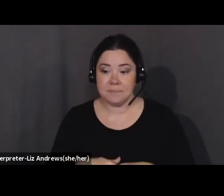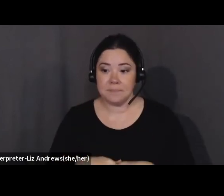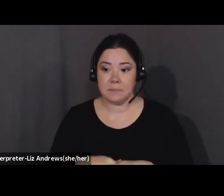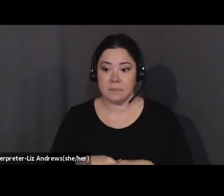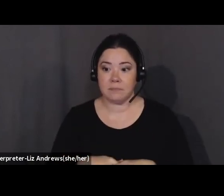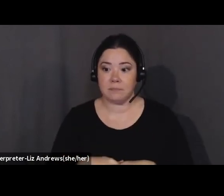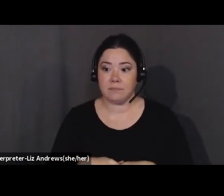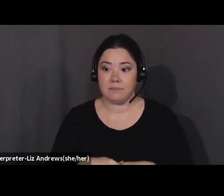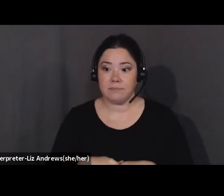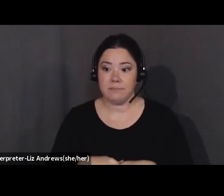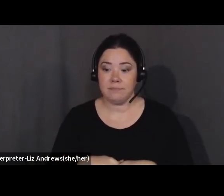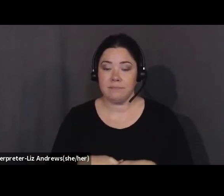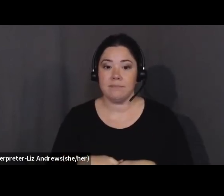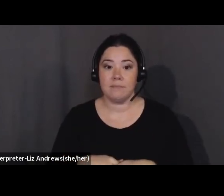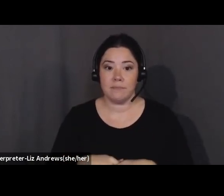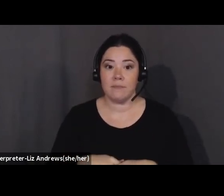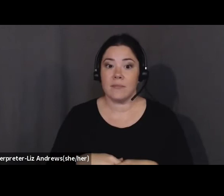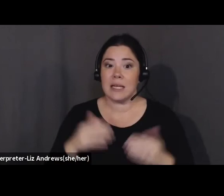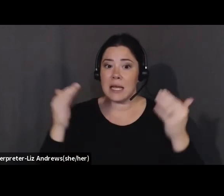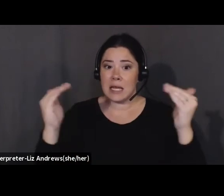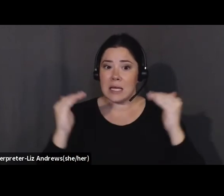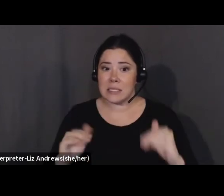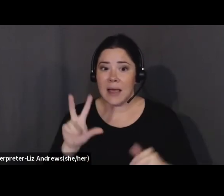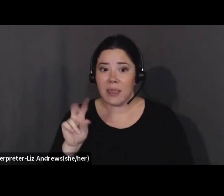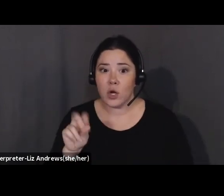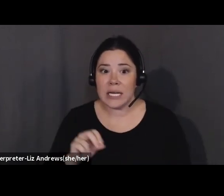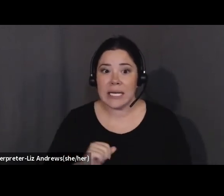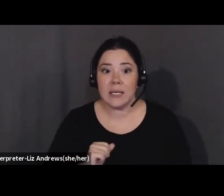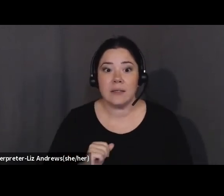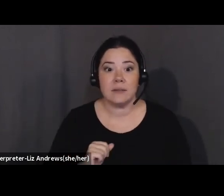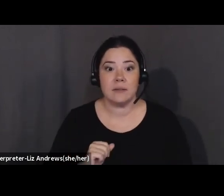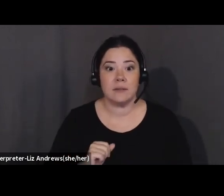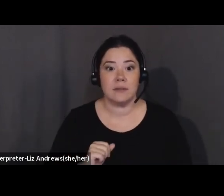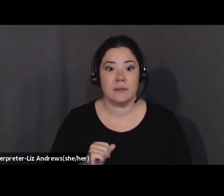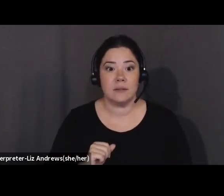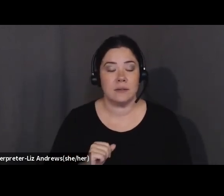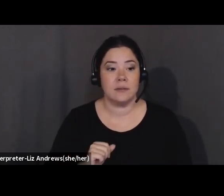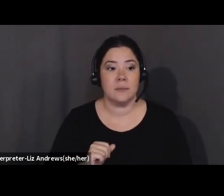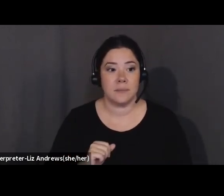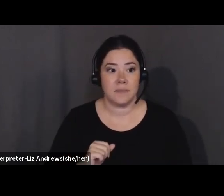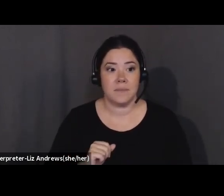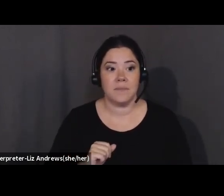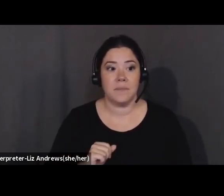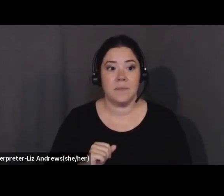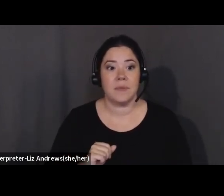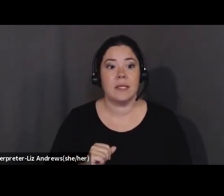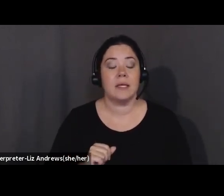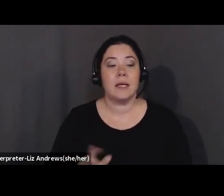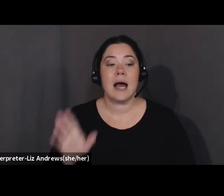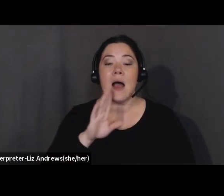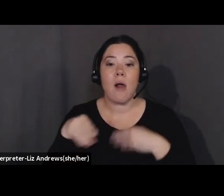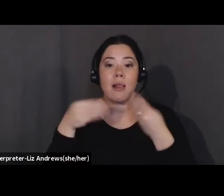go to slide 30, please. Awesome. I'm going to provide an